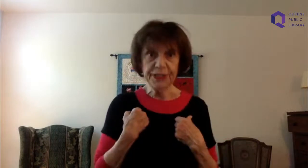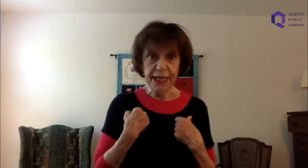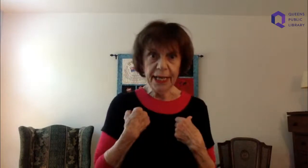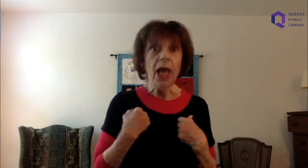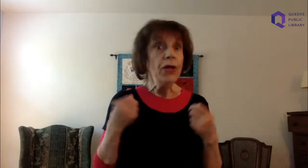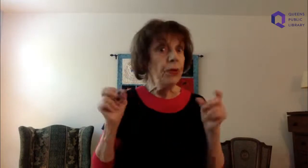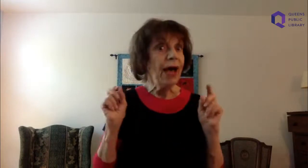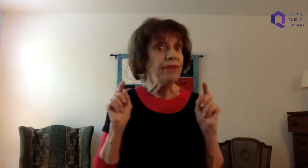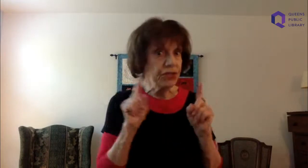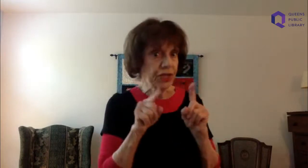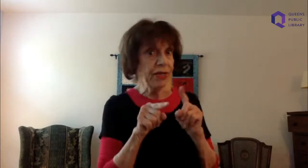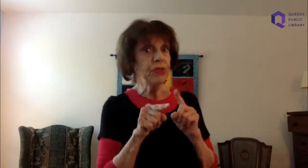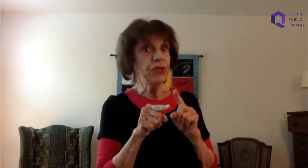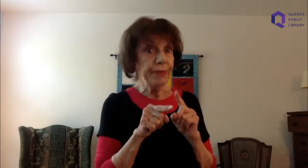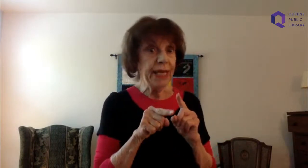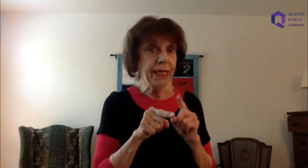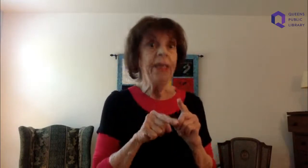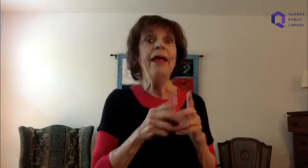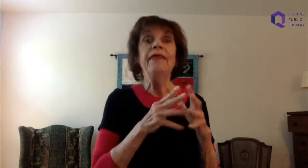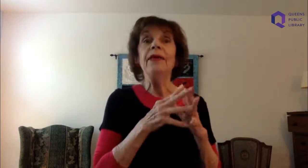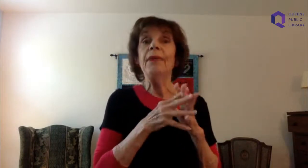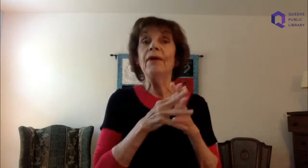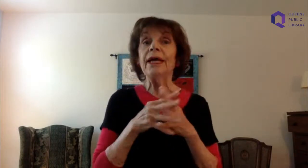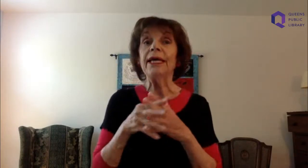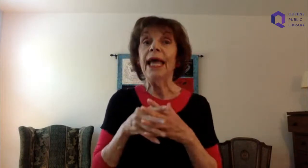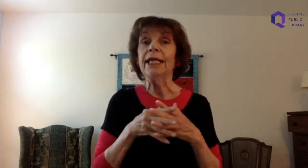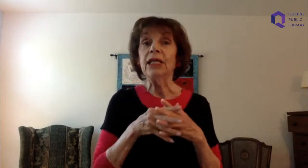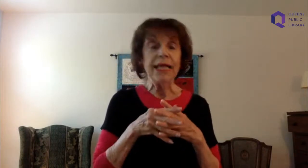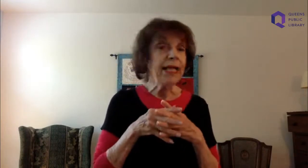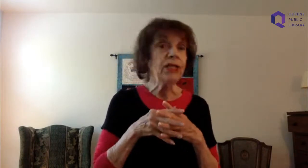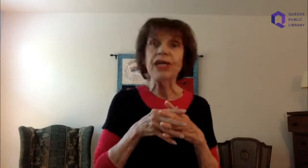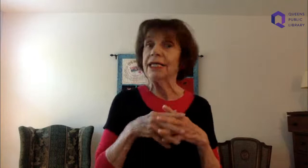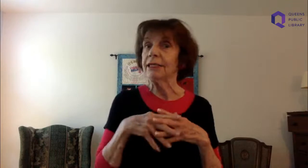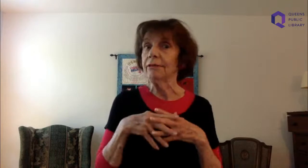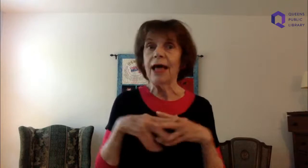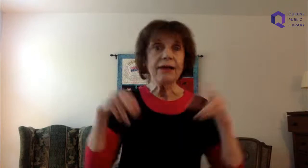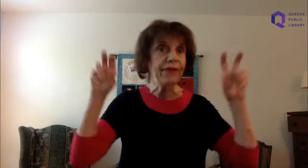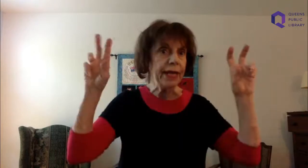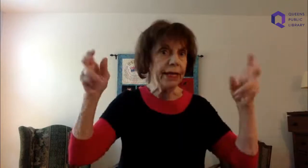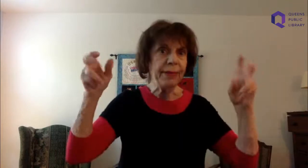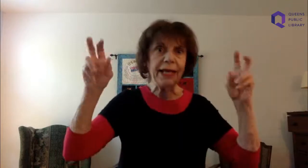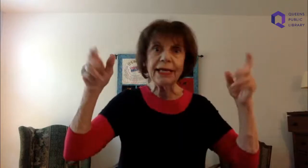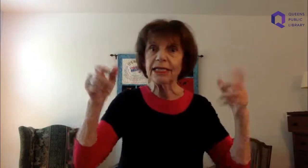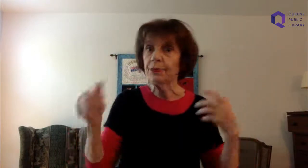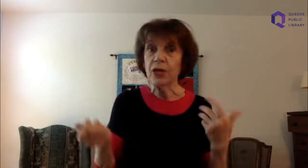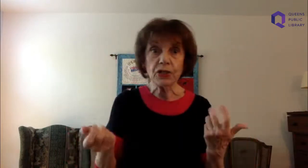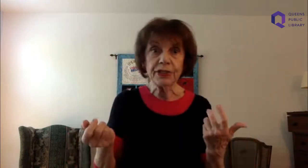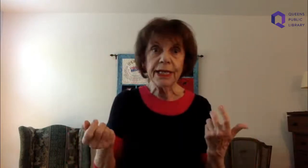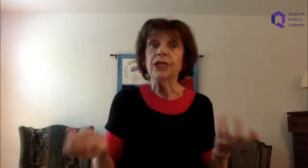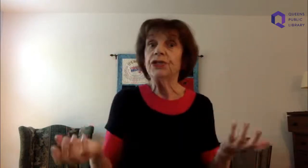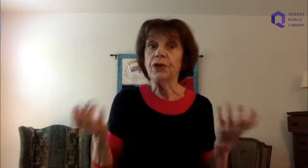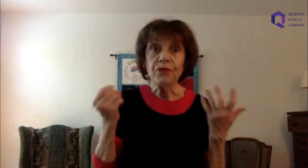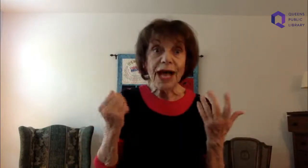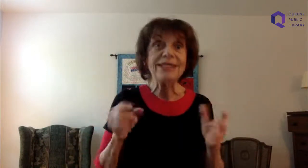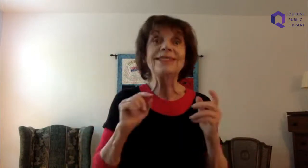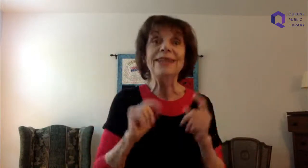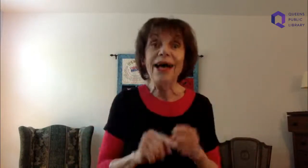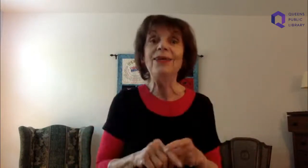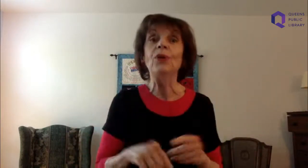see? You have to sign what you mean. The American English has a lot of idiomatic expressions. So you've got to sign what